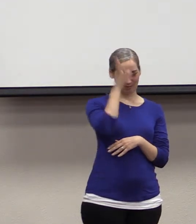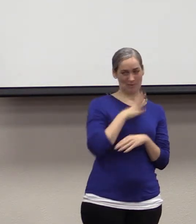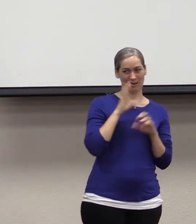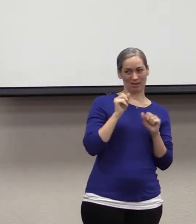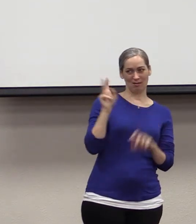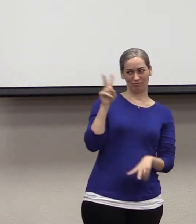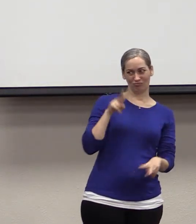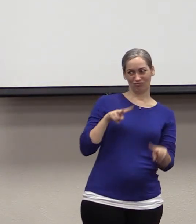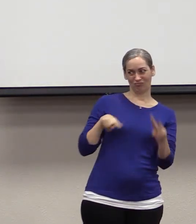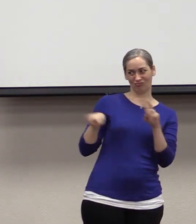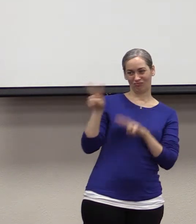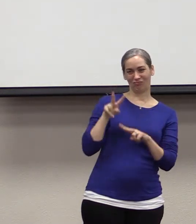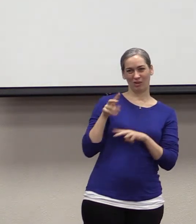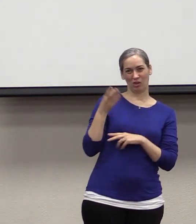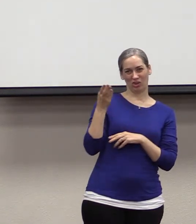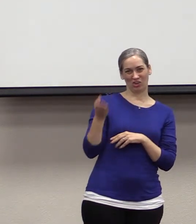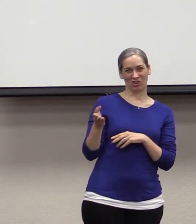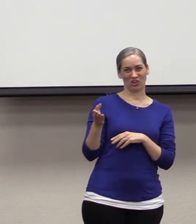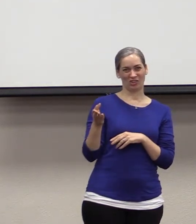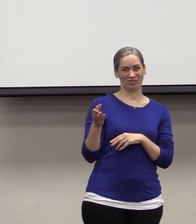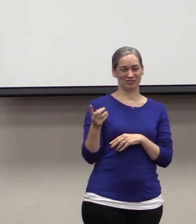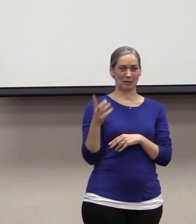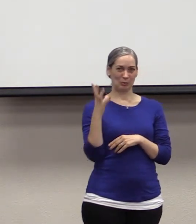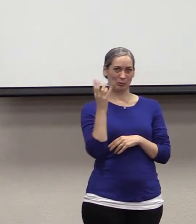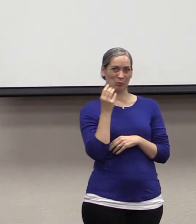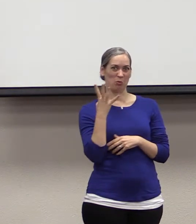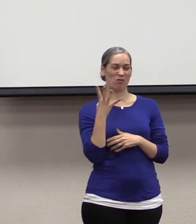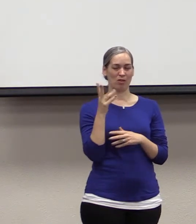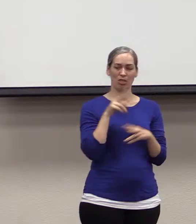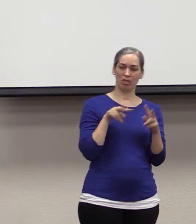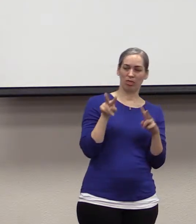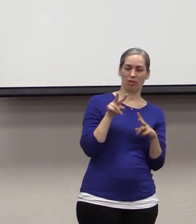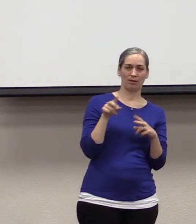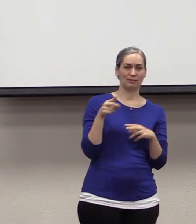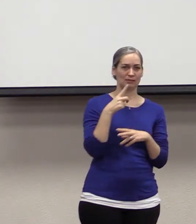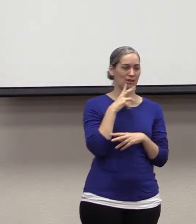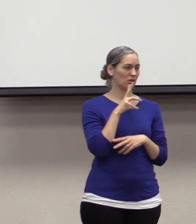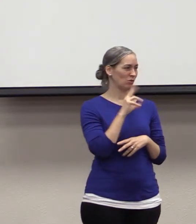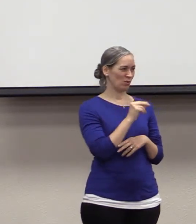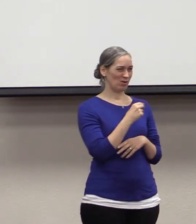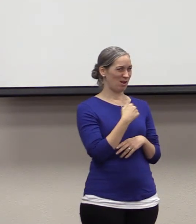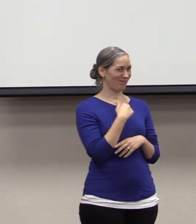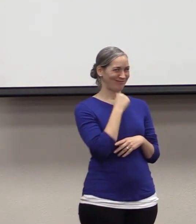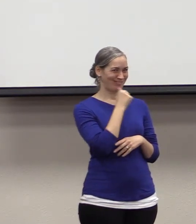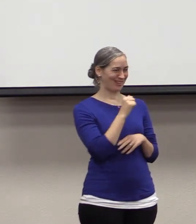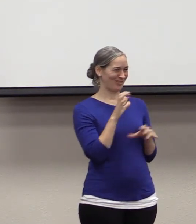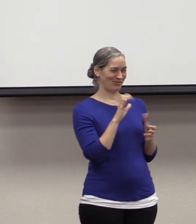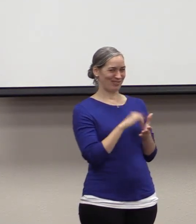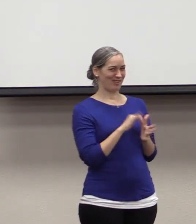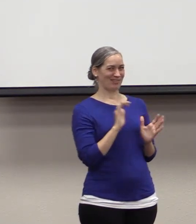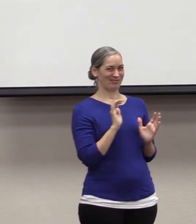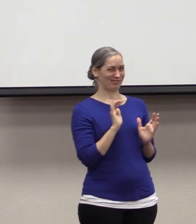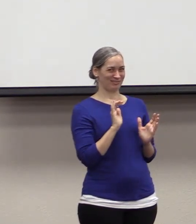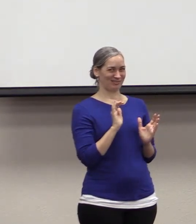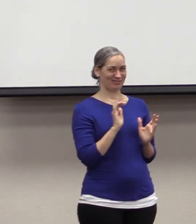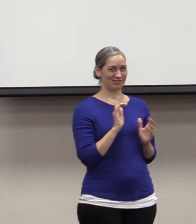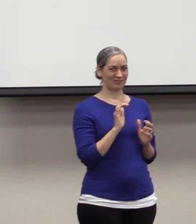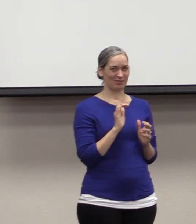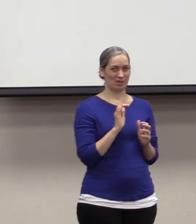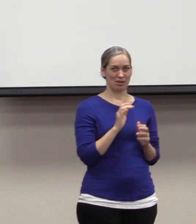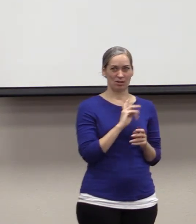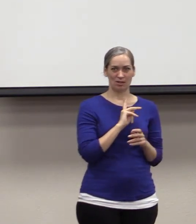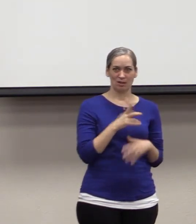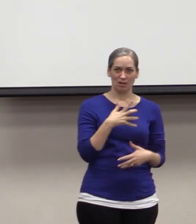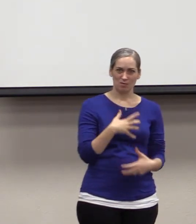prized possessions. And she says, no, I will not do that. And this